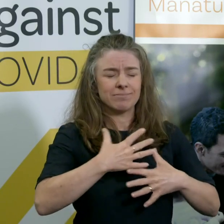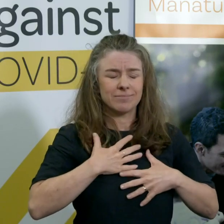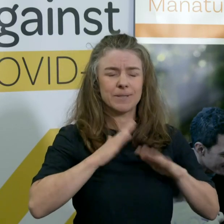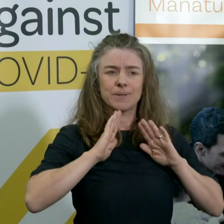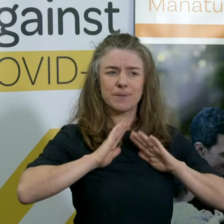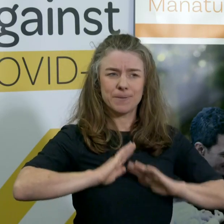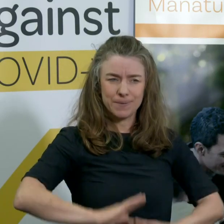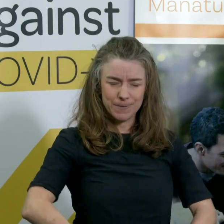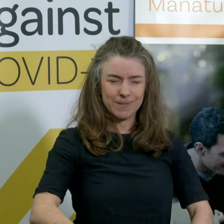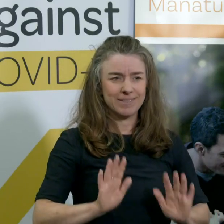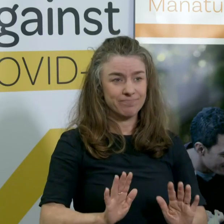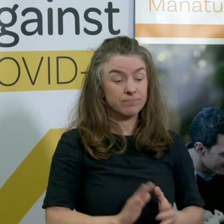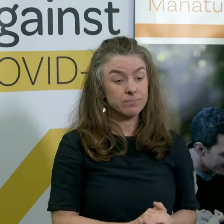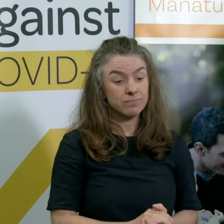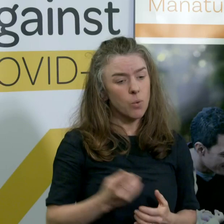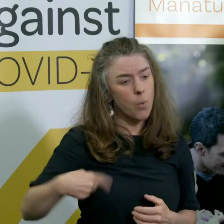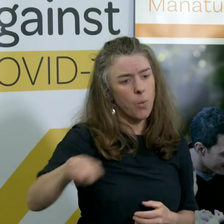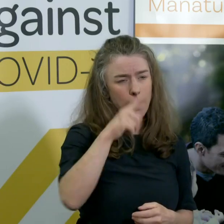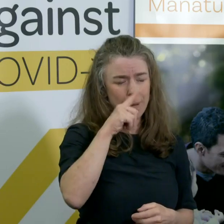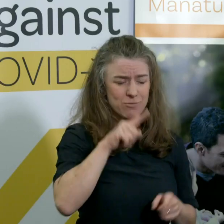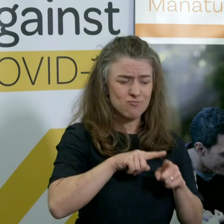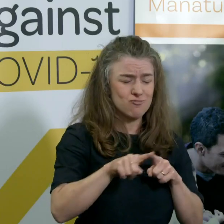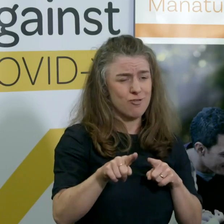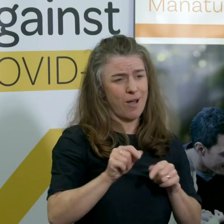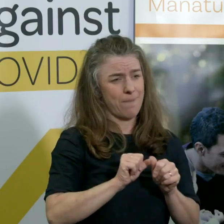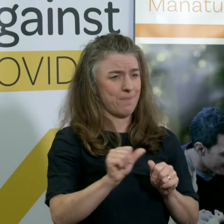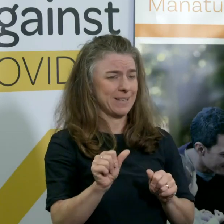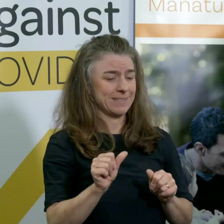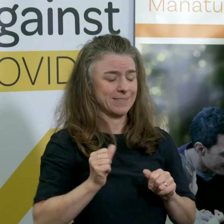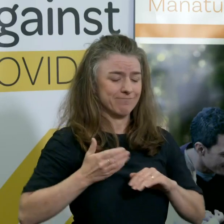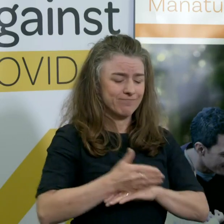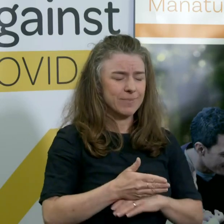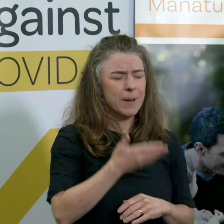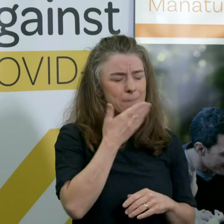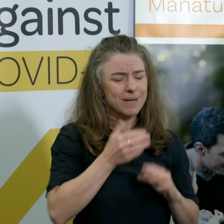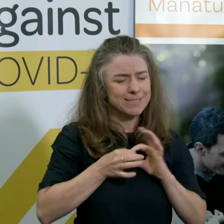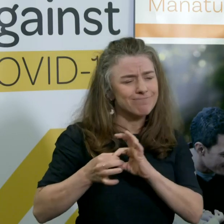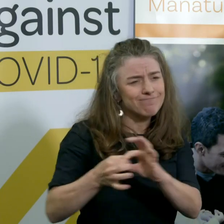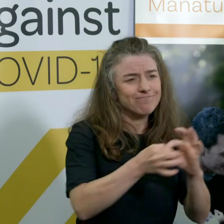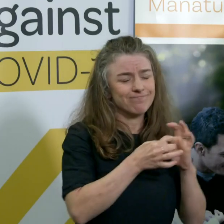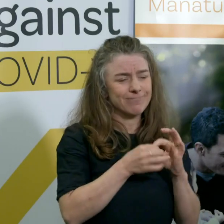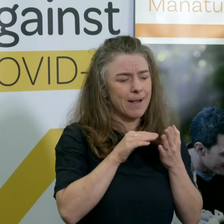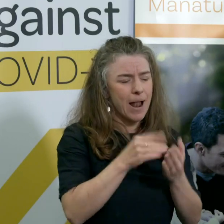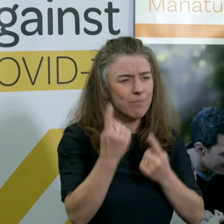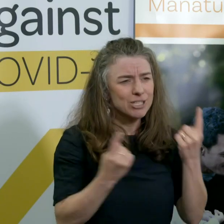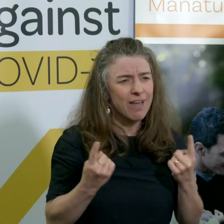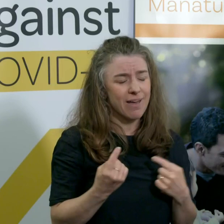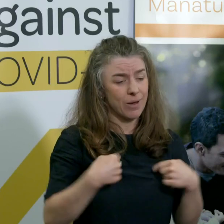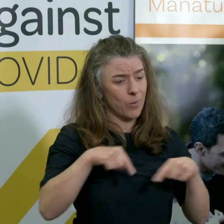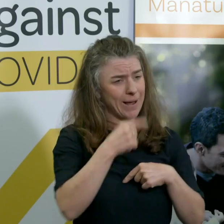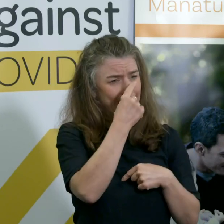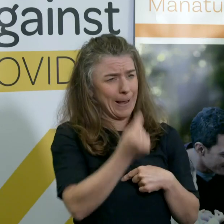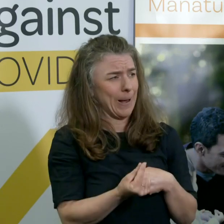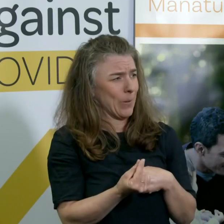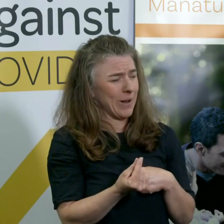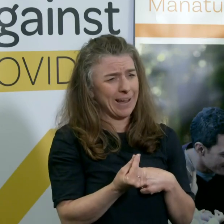two collectively. Everybody is doing their best. So let's pull together, New Zealand. We're Kiwis, we know